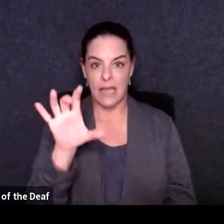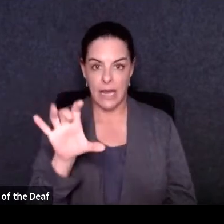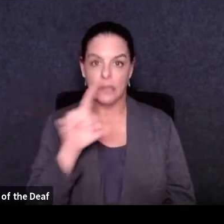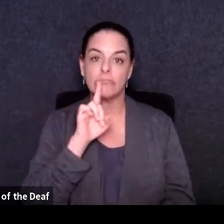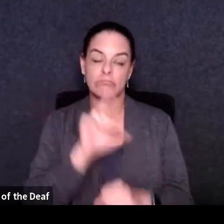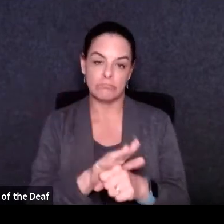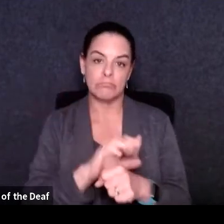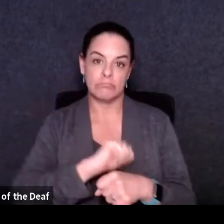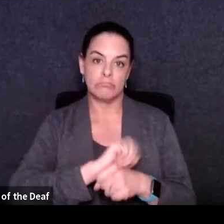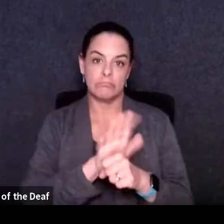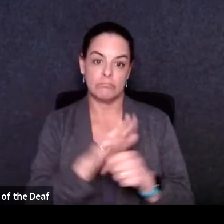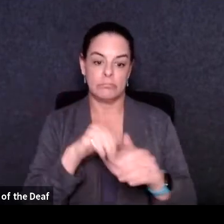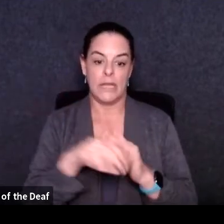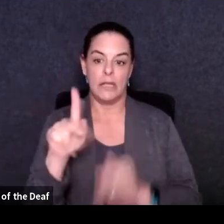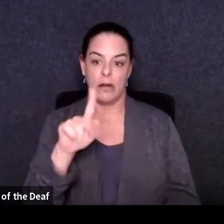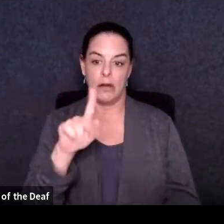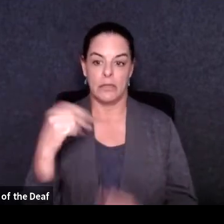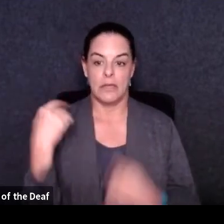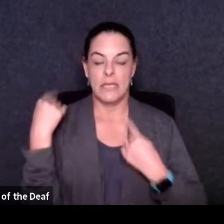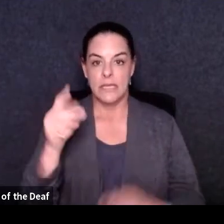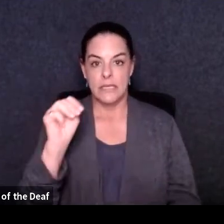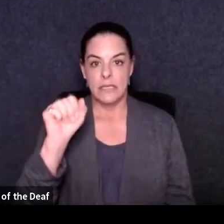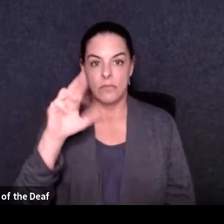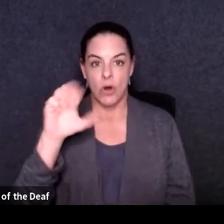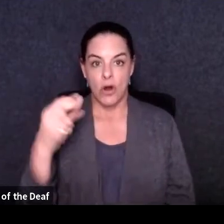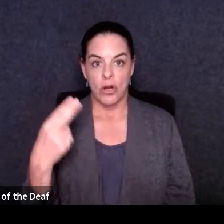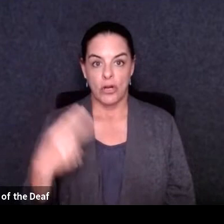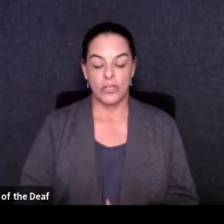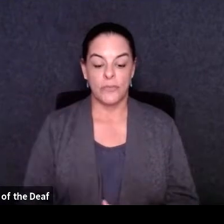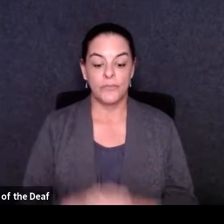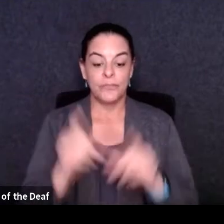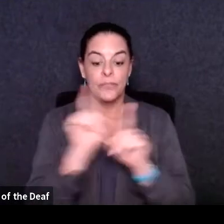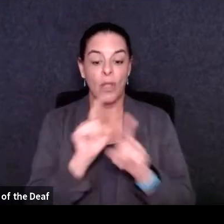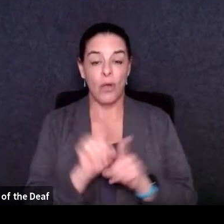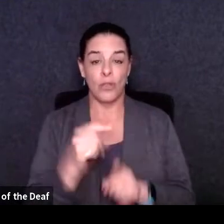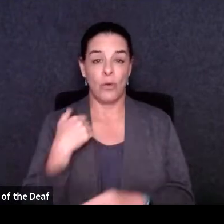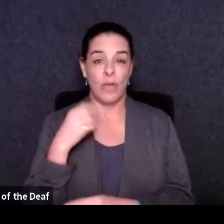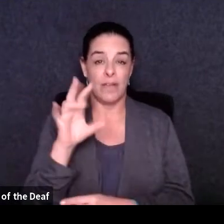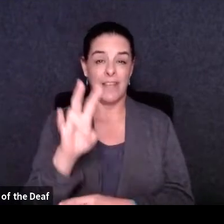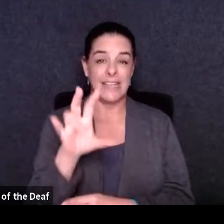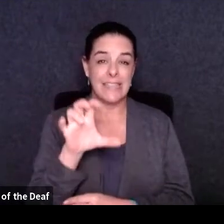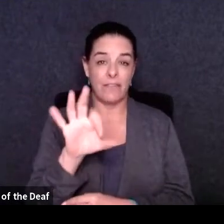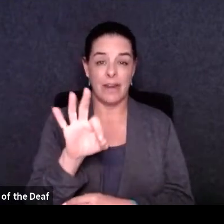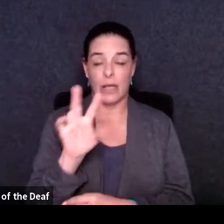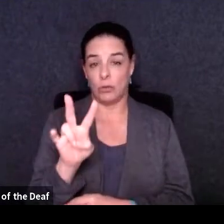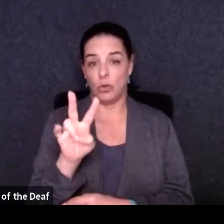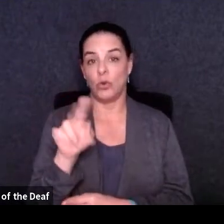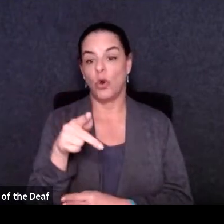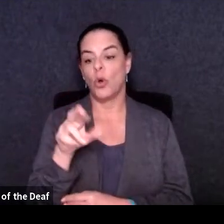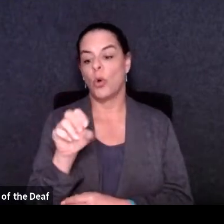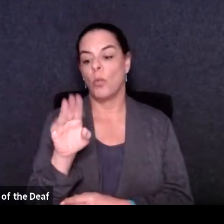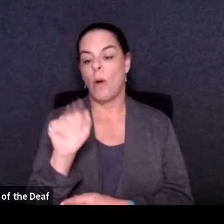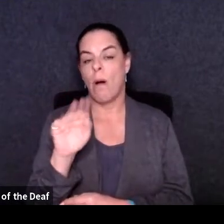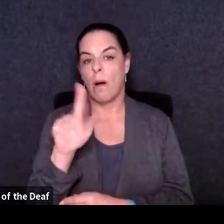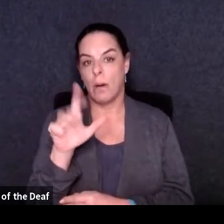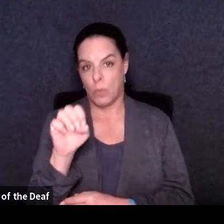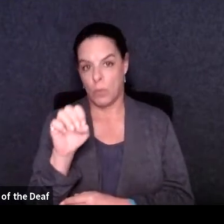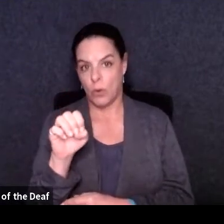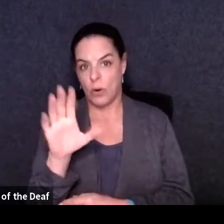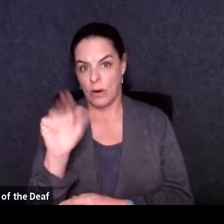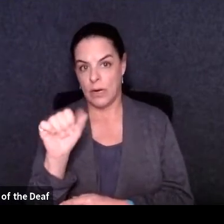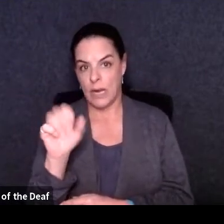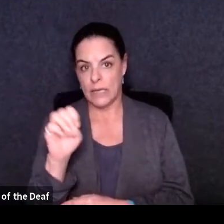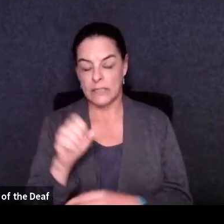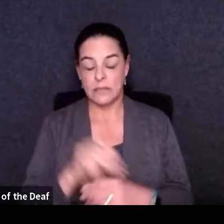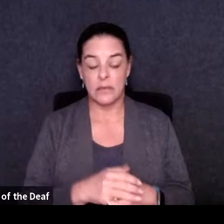of COVID-19 in Knox County since March. Additionally, we have 792 probable cases.